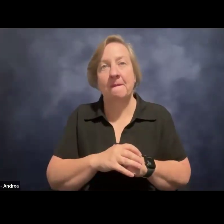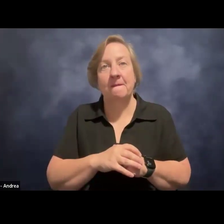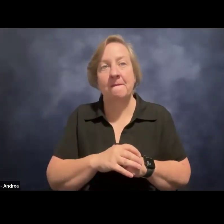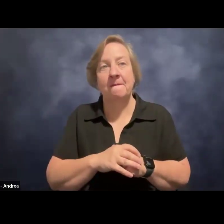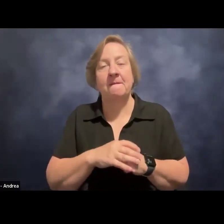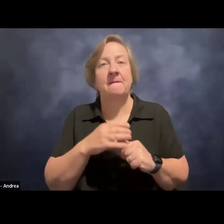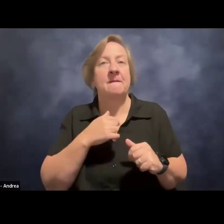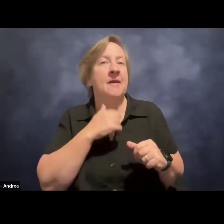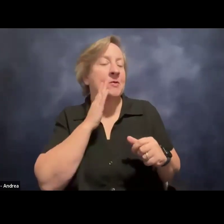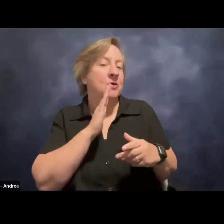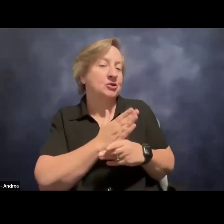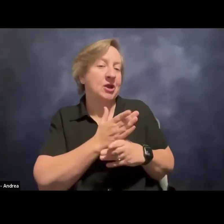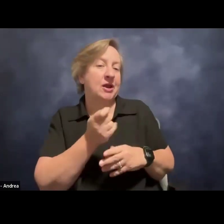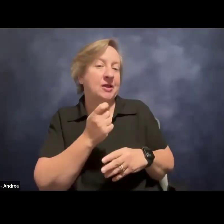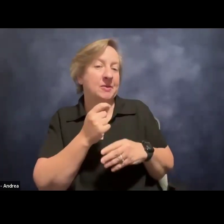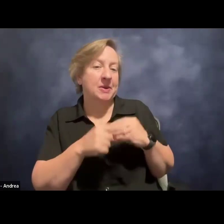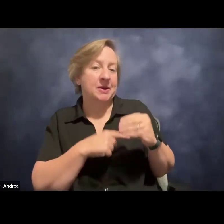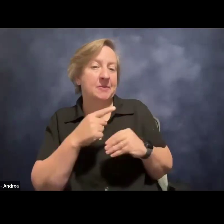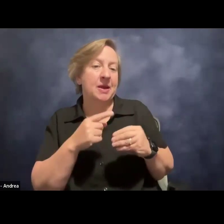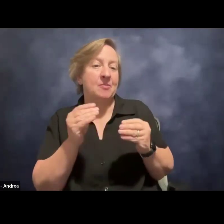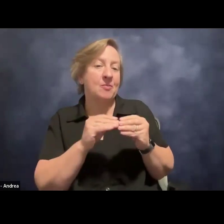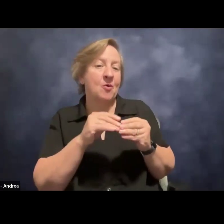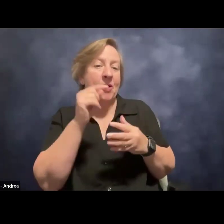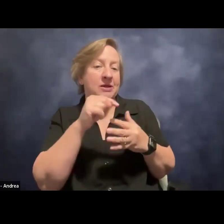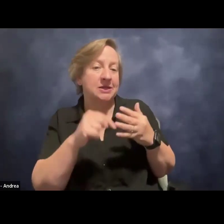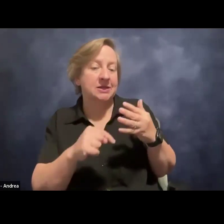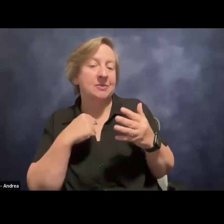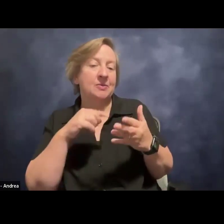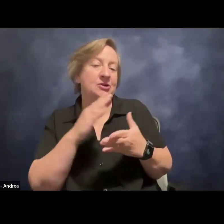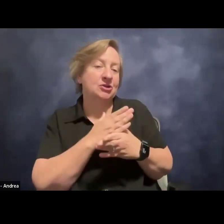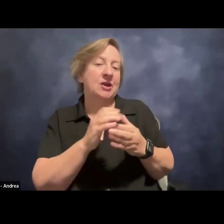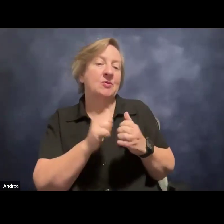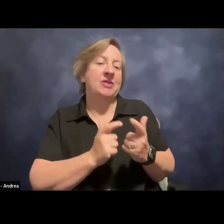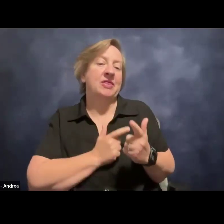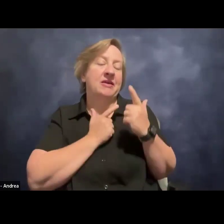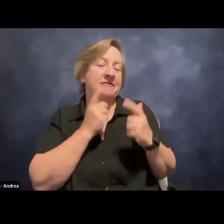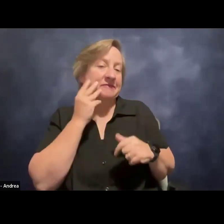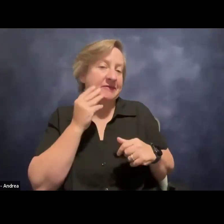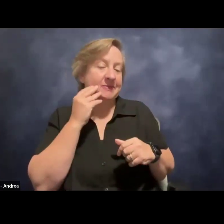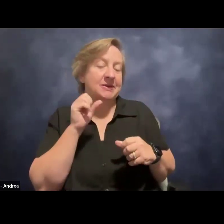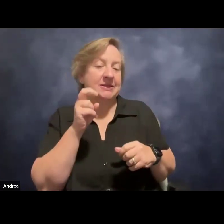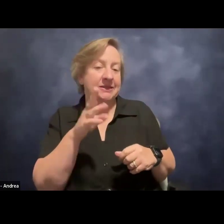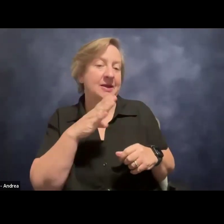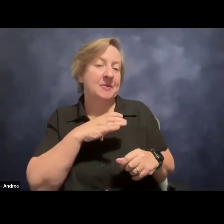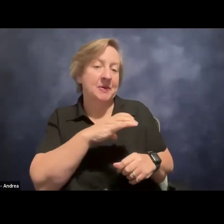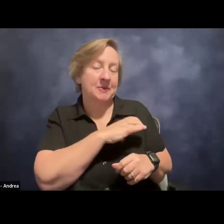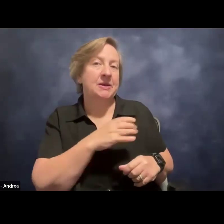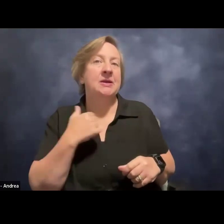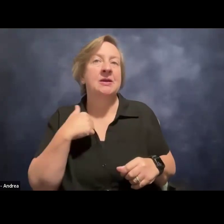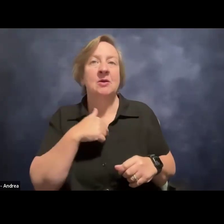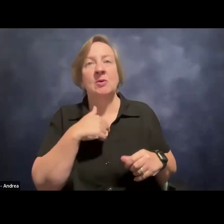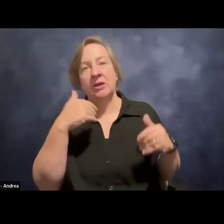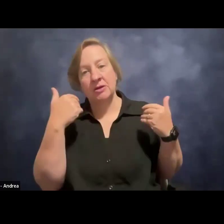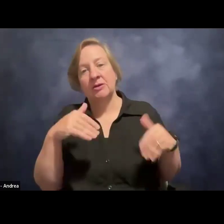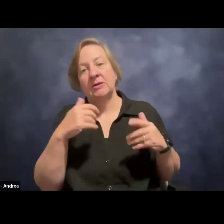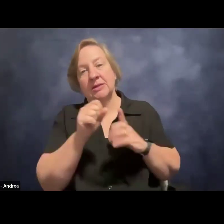I'll share a little bit about, maybe a little more detail about what we shared at the lived experience subcommittee. Like, we absolutely, as state